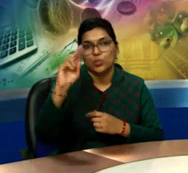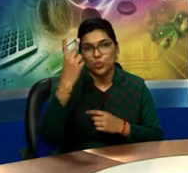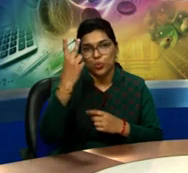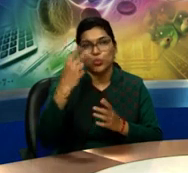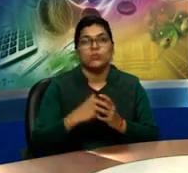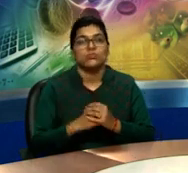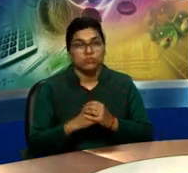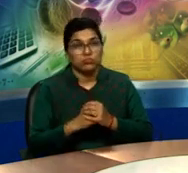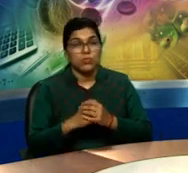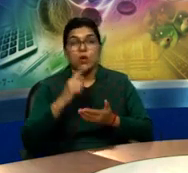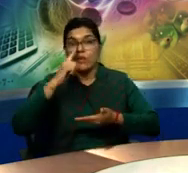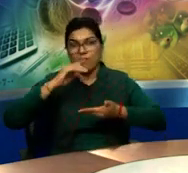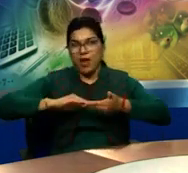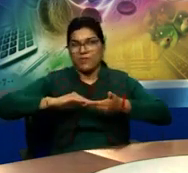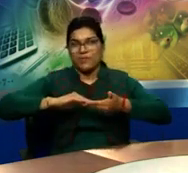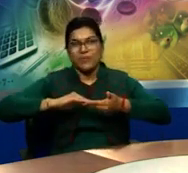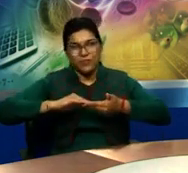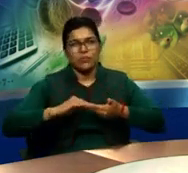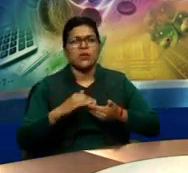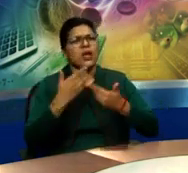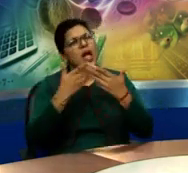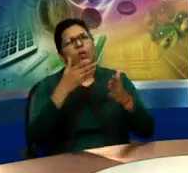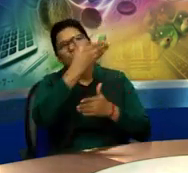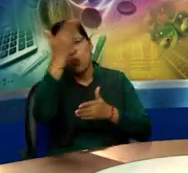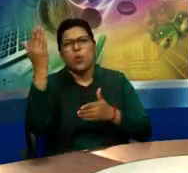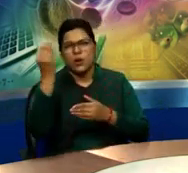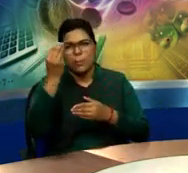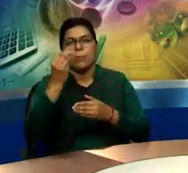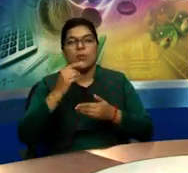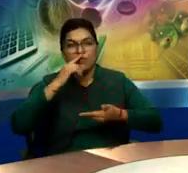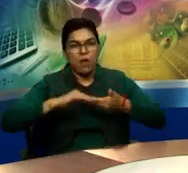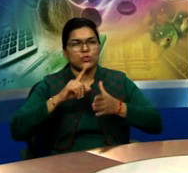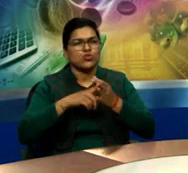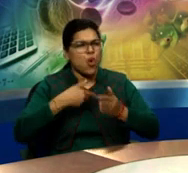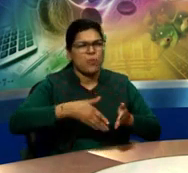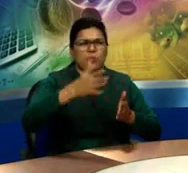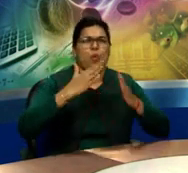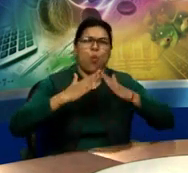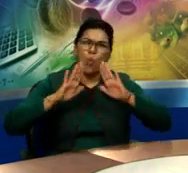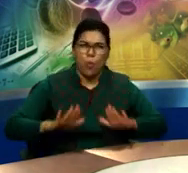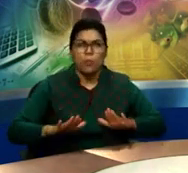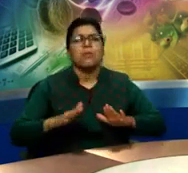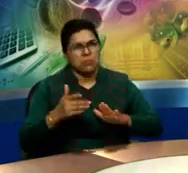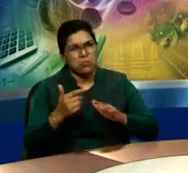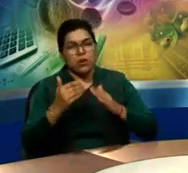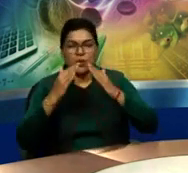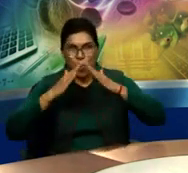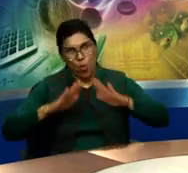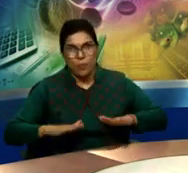of jobs which are services to the senior team member, those